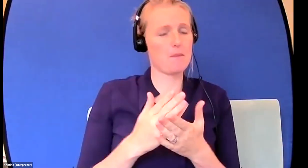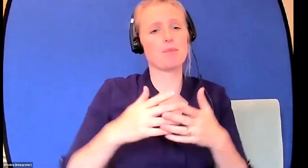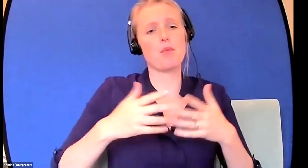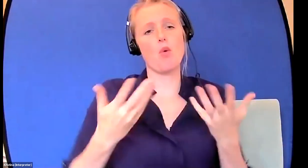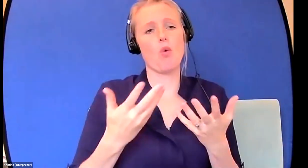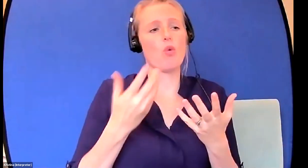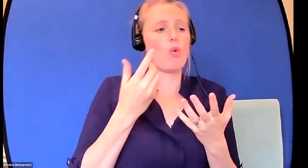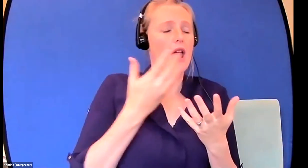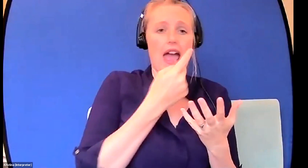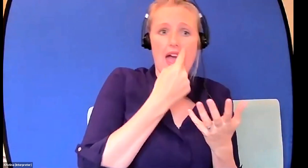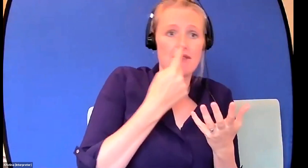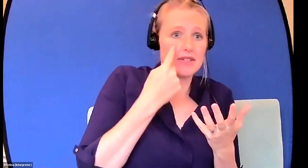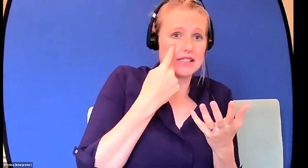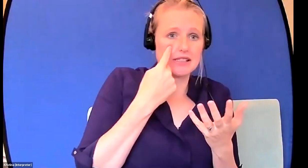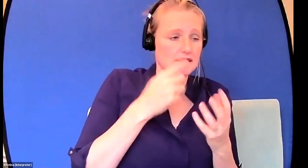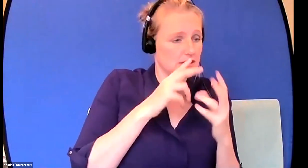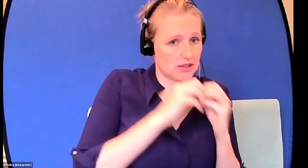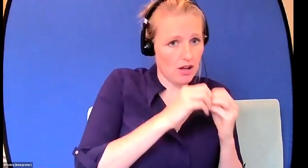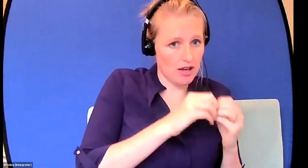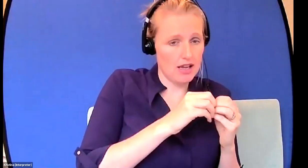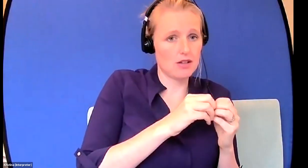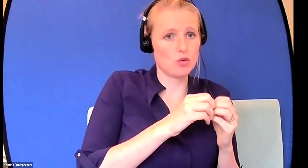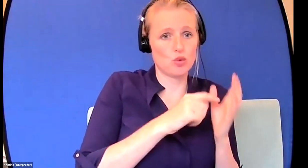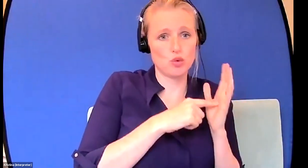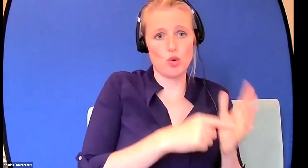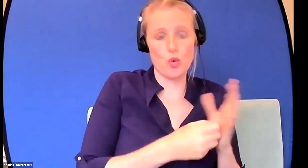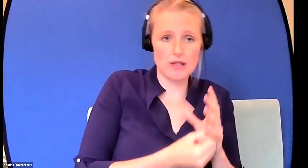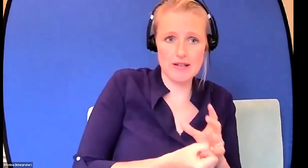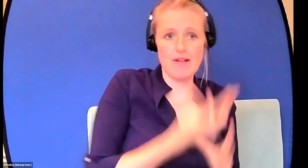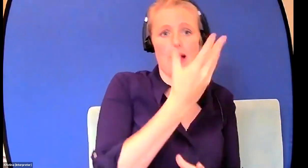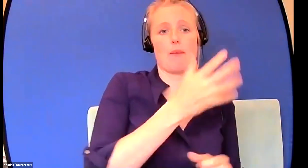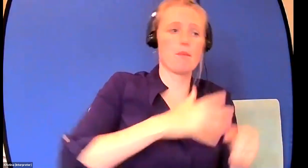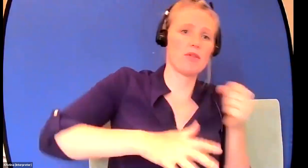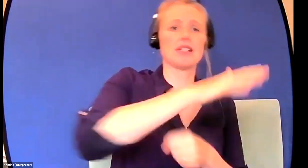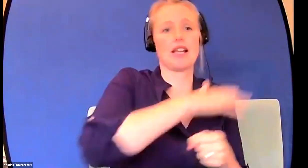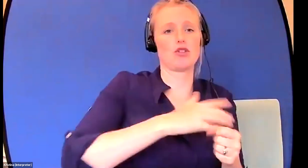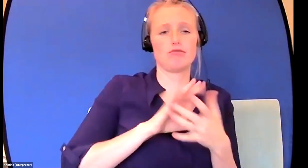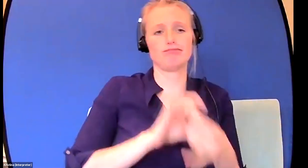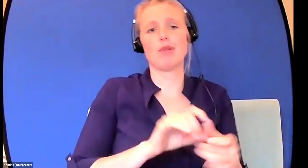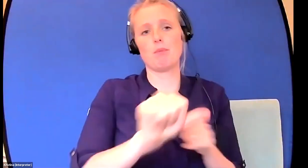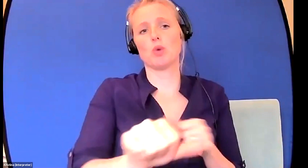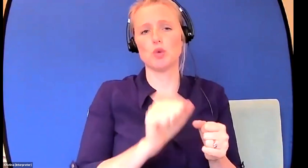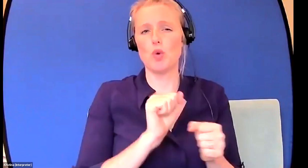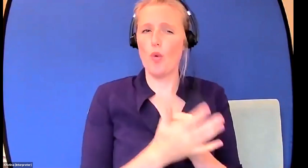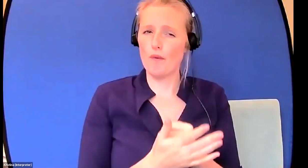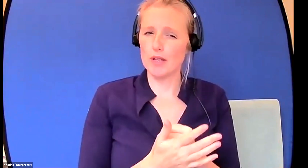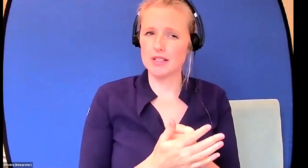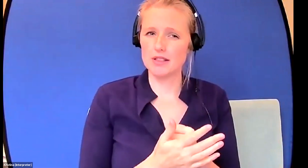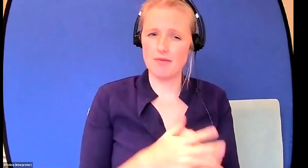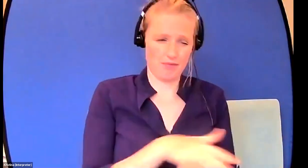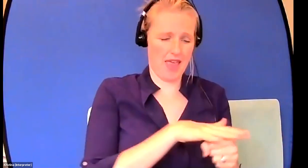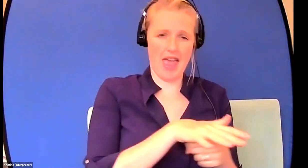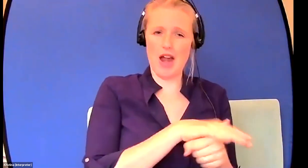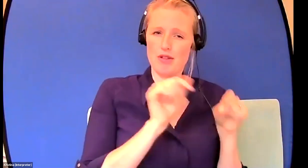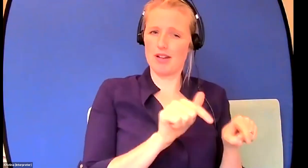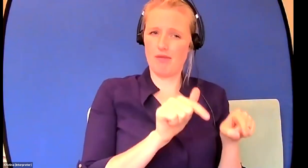an evidence of their development of the sector. So all these specific areas in